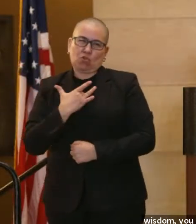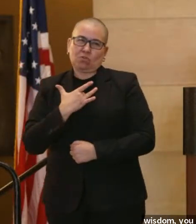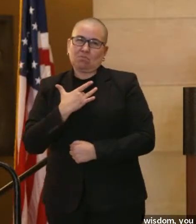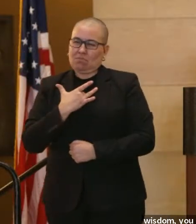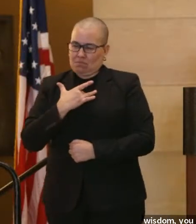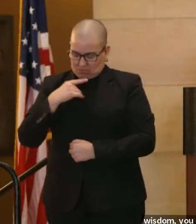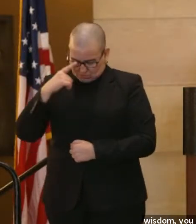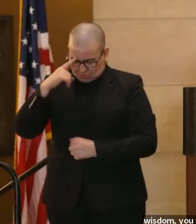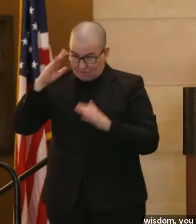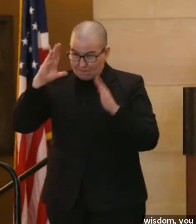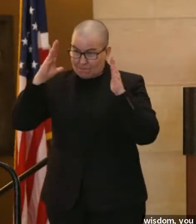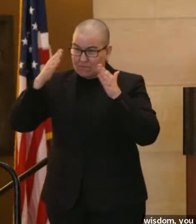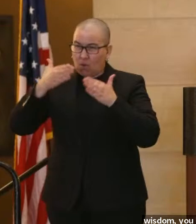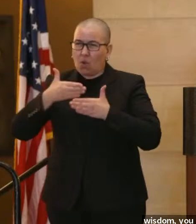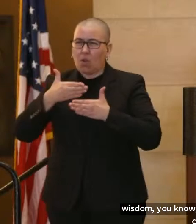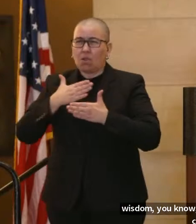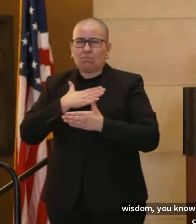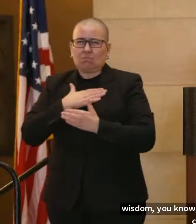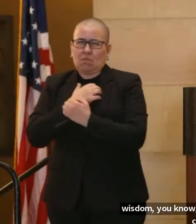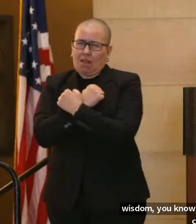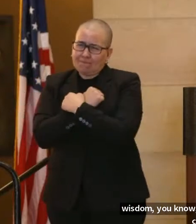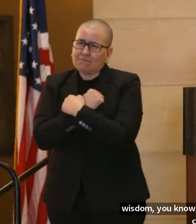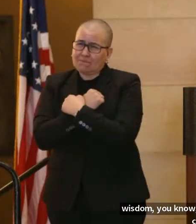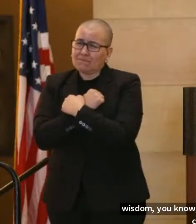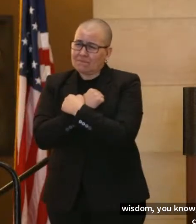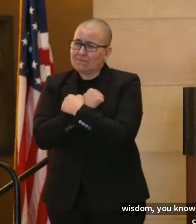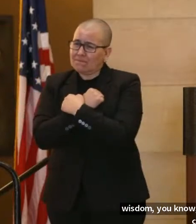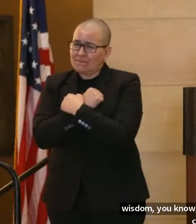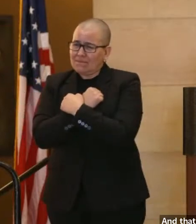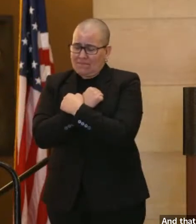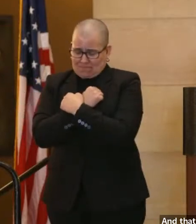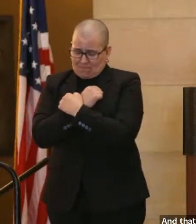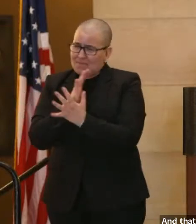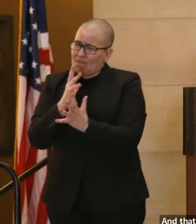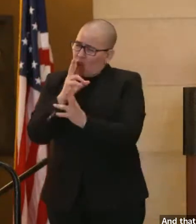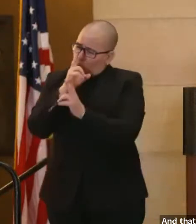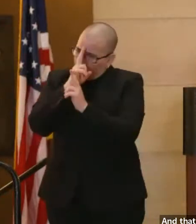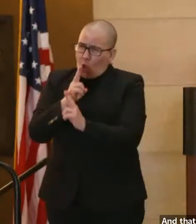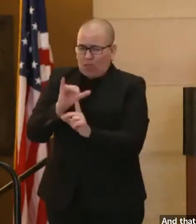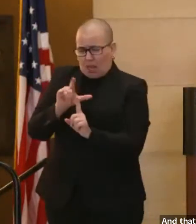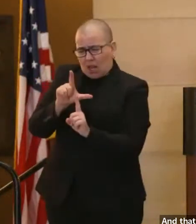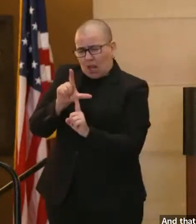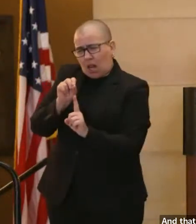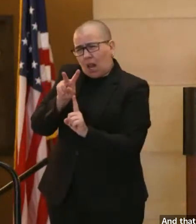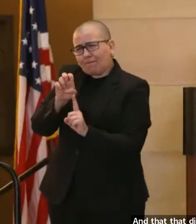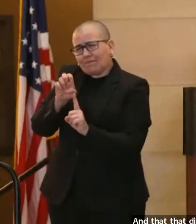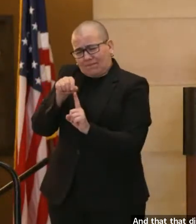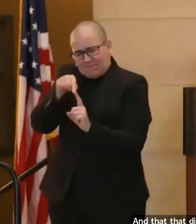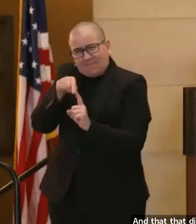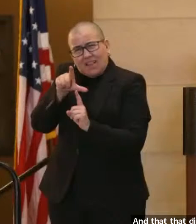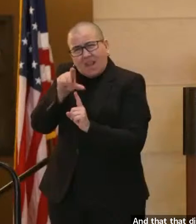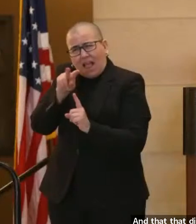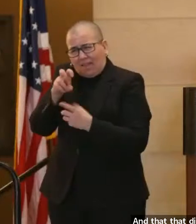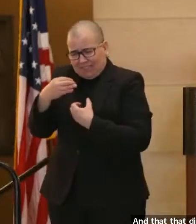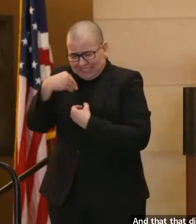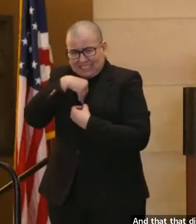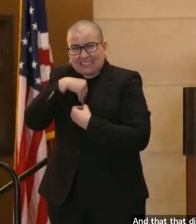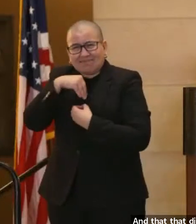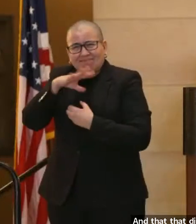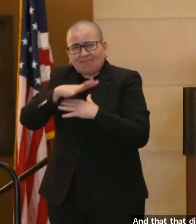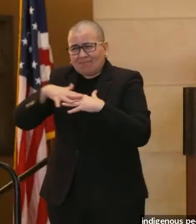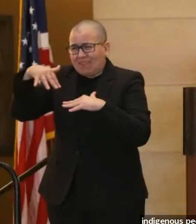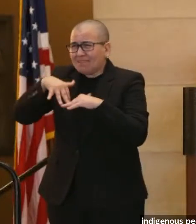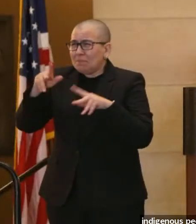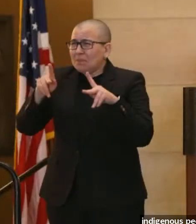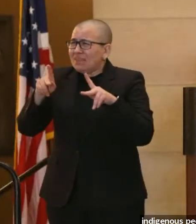that love. And that dignity and the love, those are inherent in Indigenous people and all peoples of the world. We need to